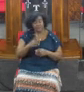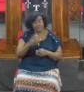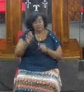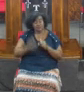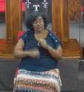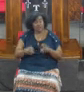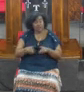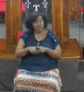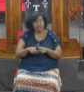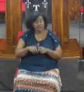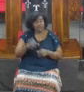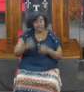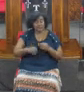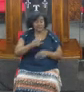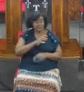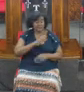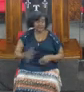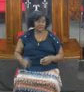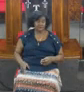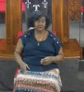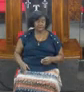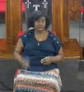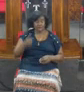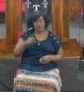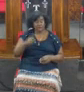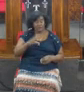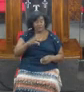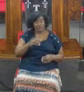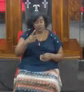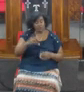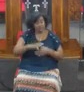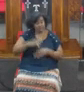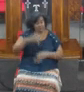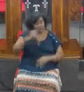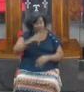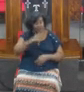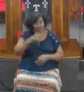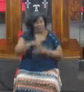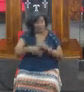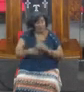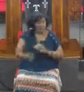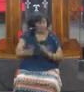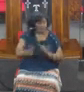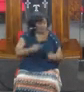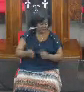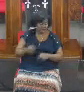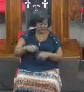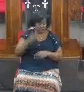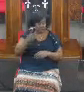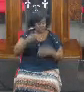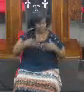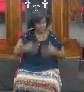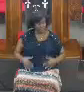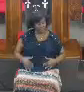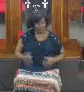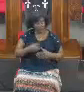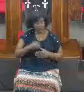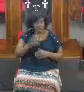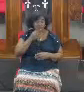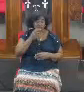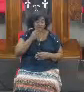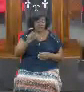So also is Christ. For by one Spirit are we all baptized into one body, whether we be Jews